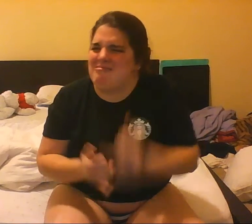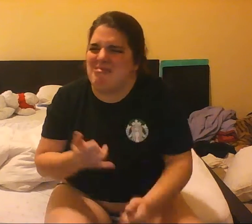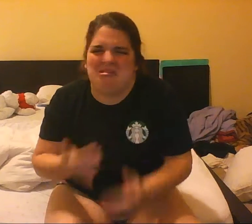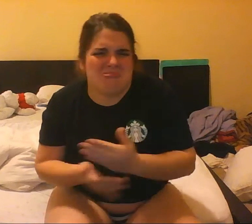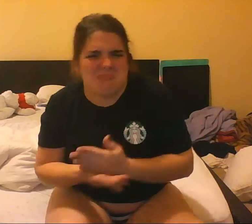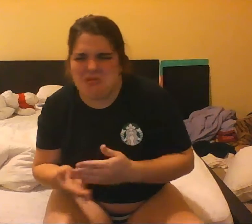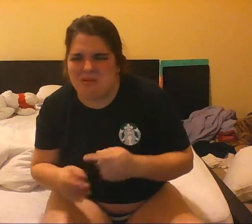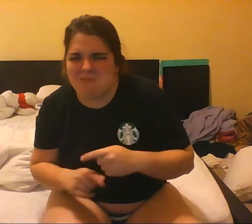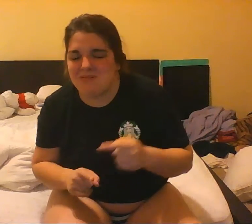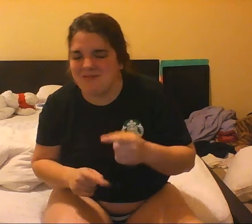probably, gist. I would say you probably did.